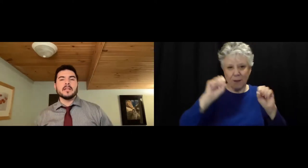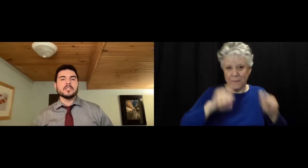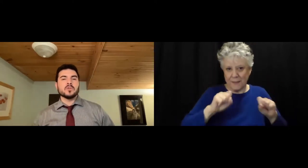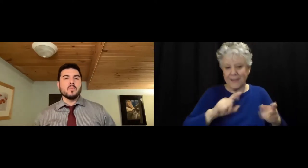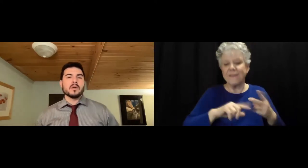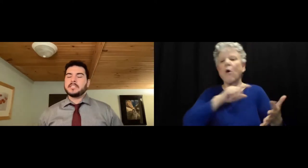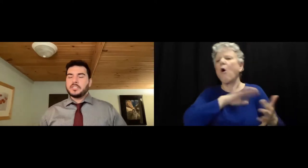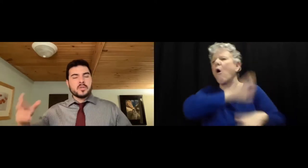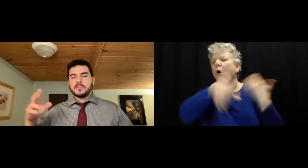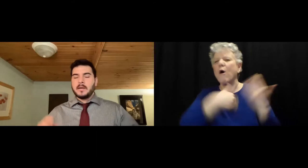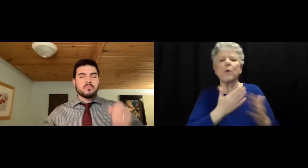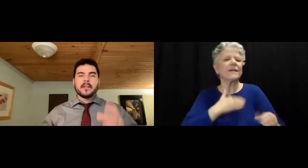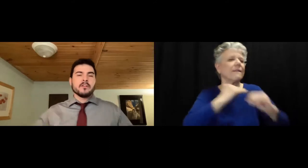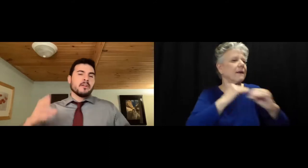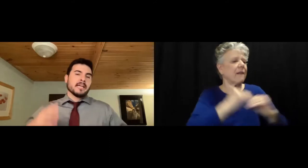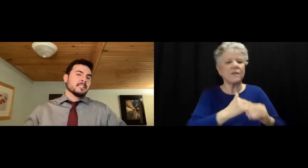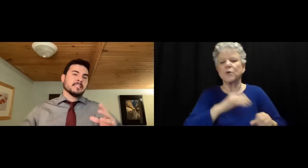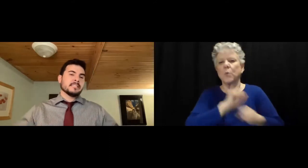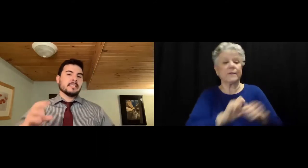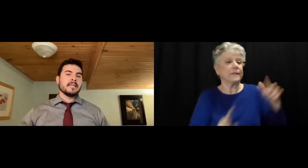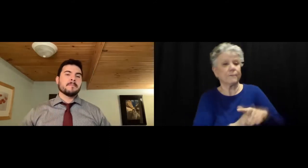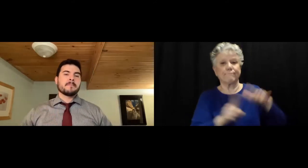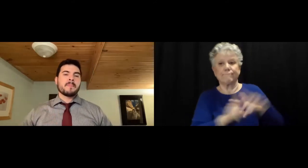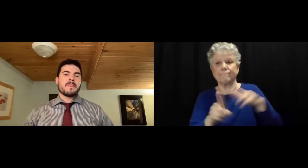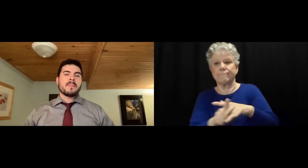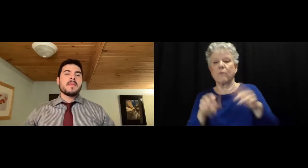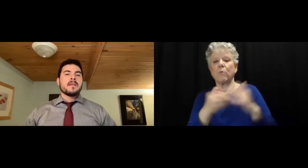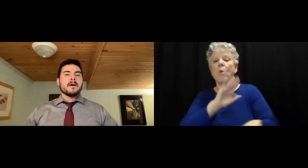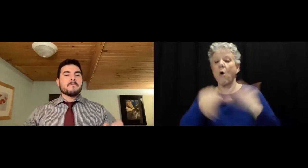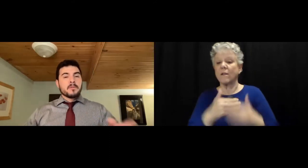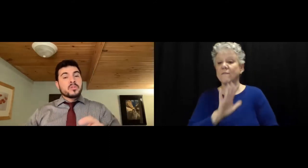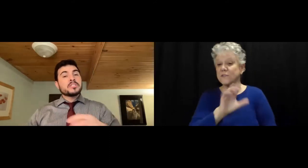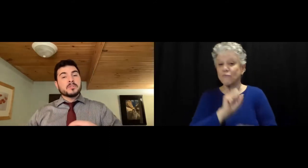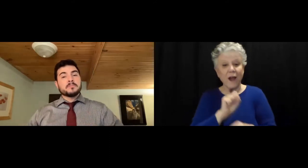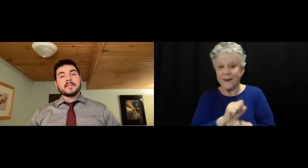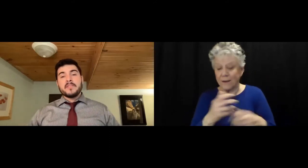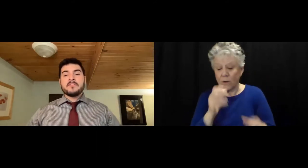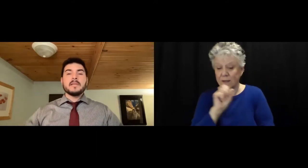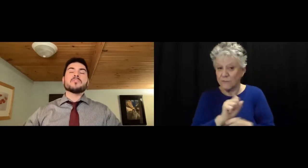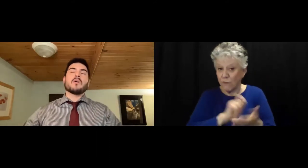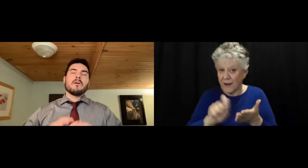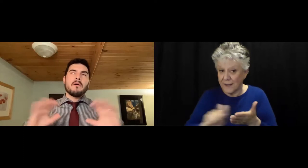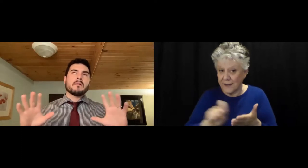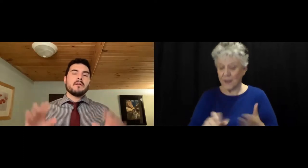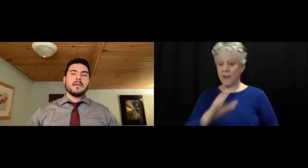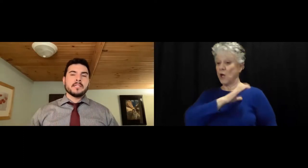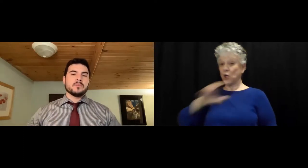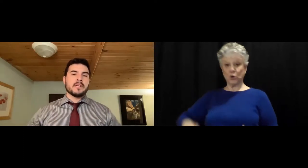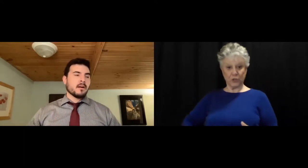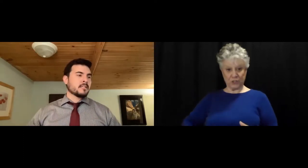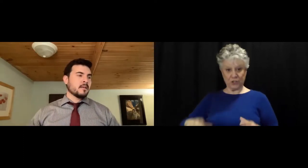major theological works. It just shows up regularly and consistently. Now, from the Christian perspective, these themes are